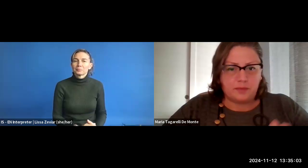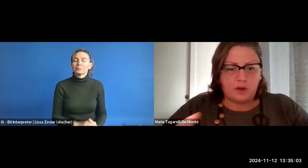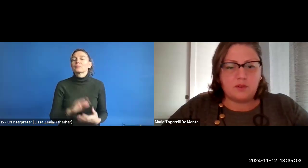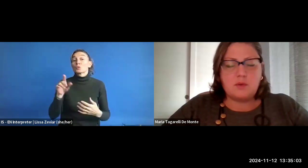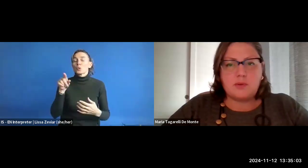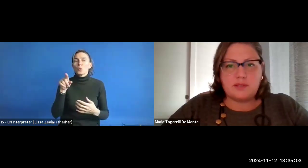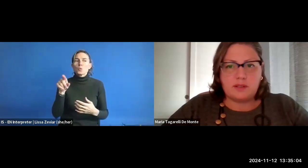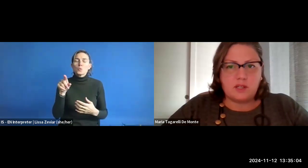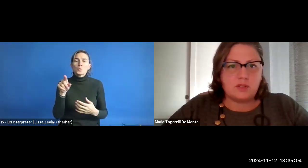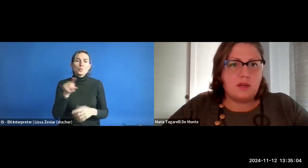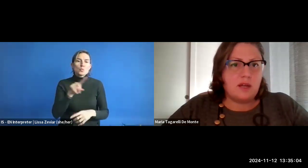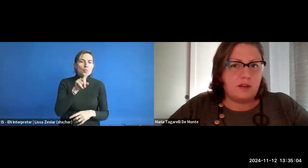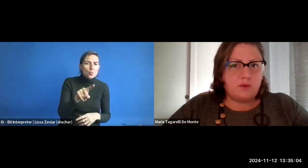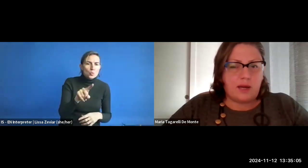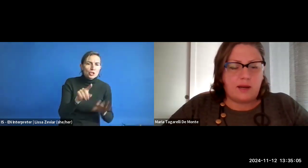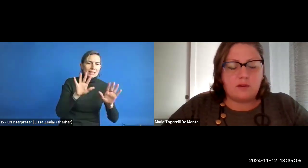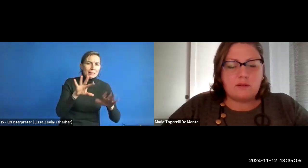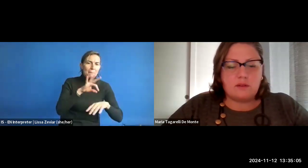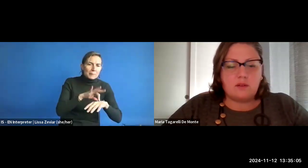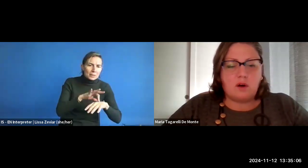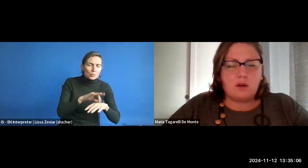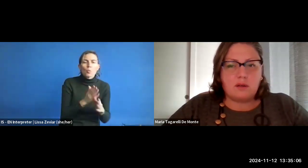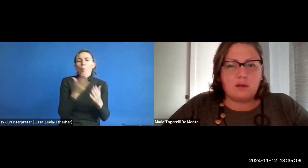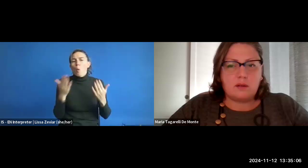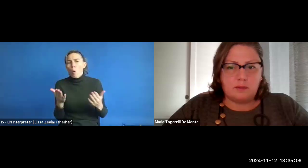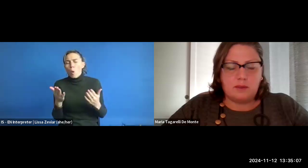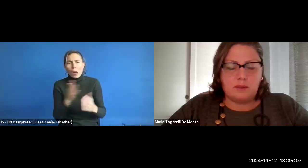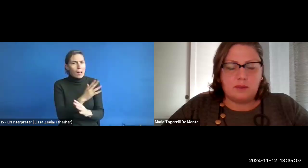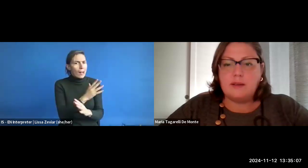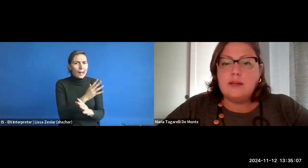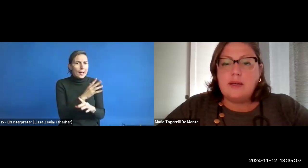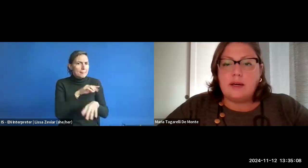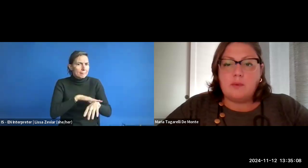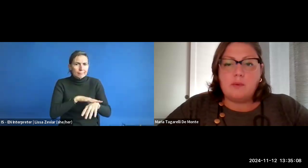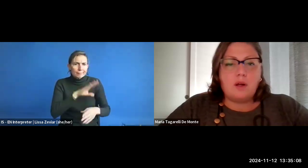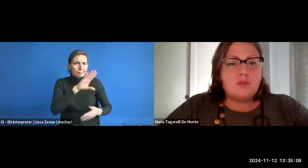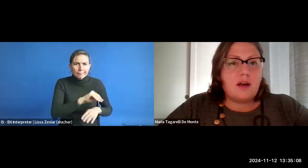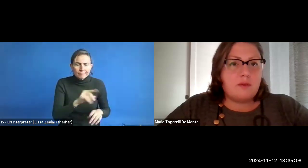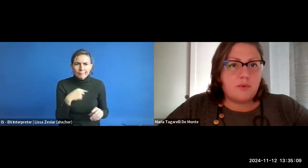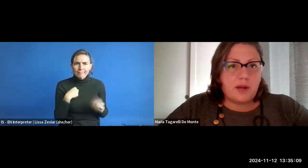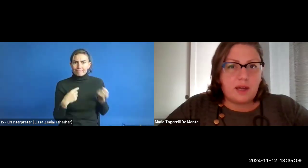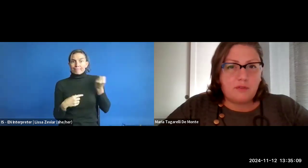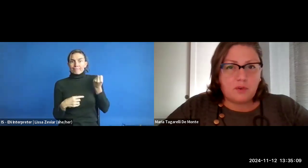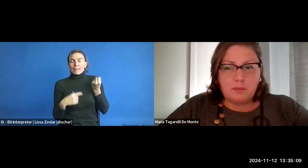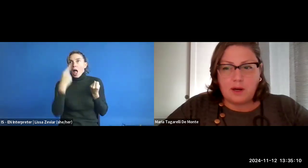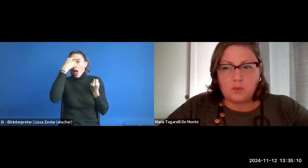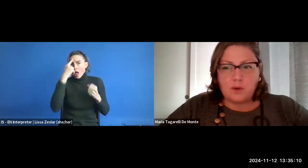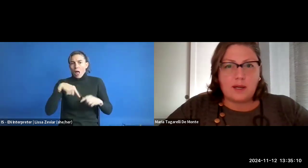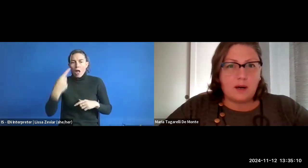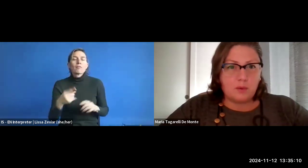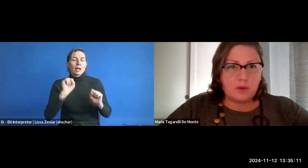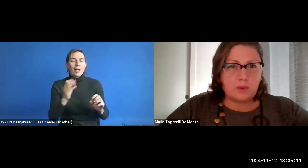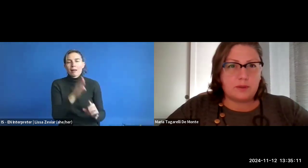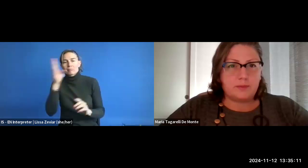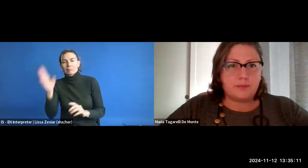the end of the 3 presentations, if you cannot talk immediately. We will also have a break after